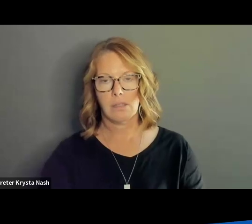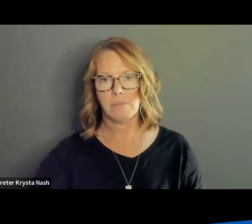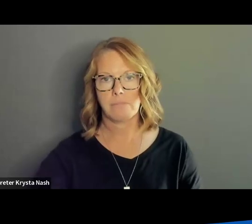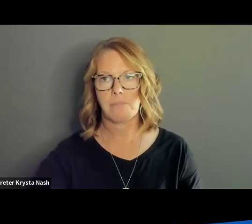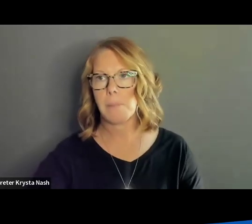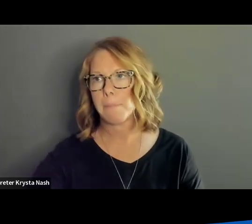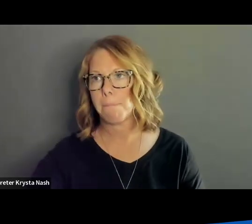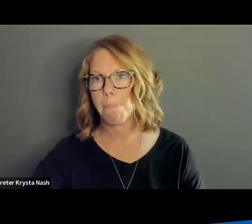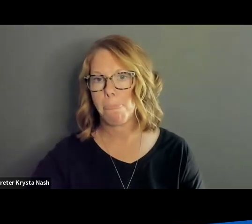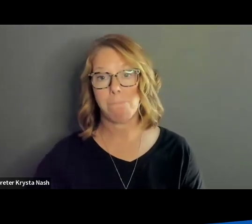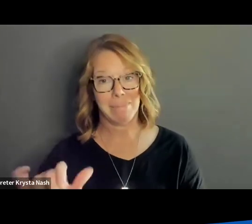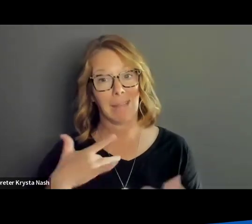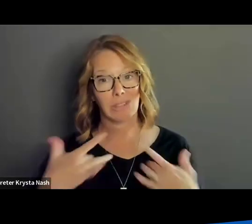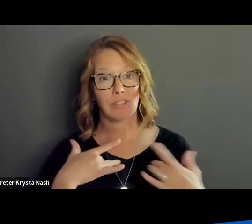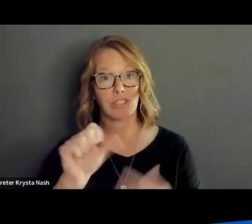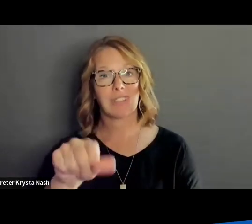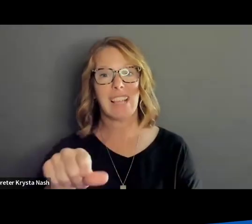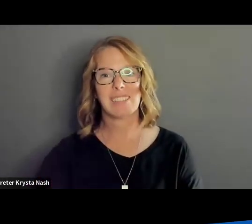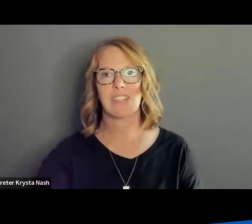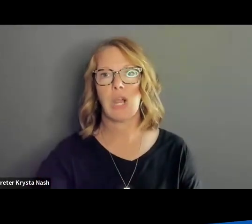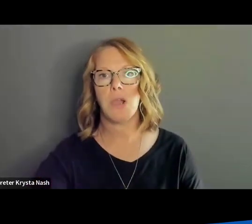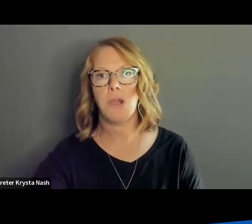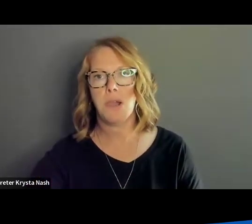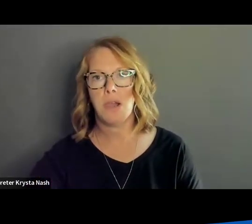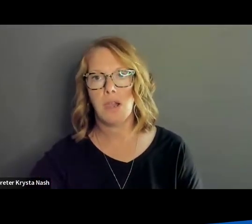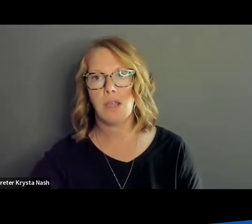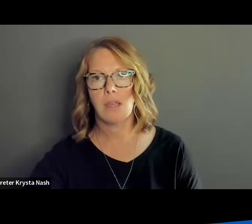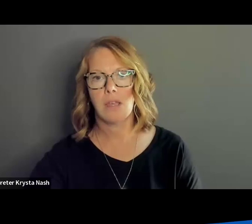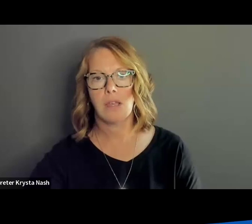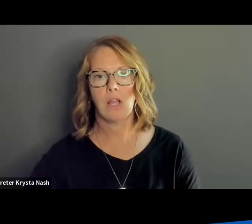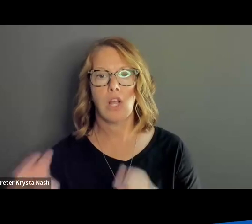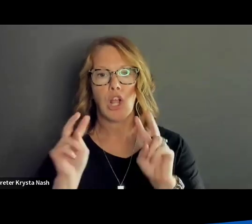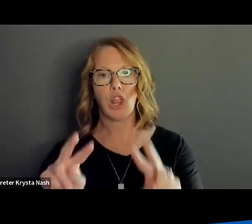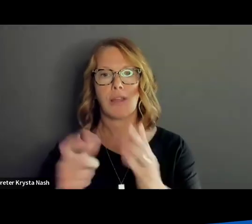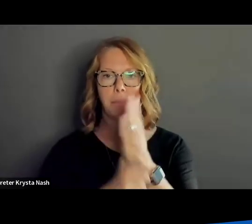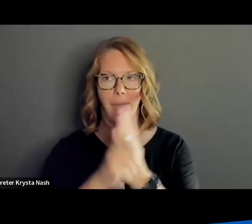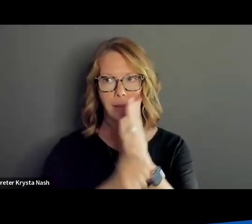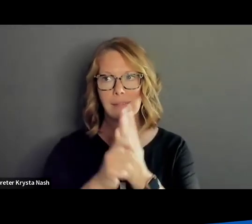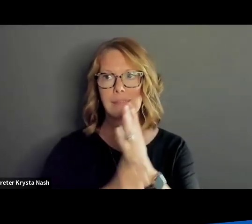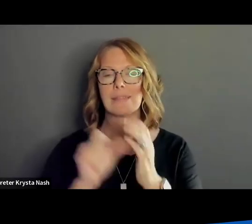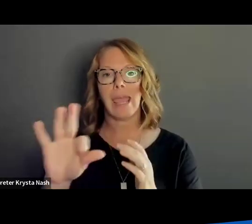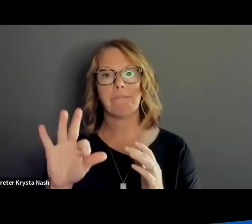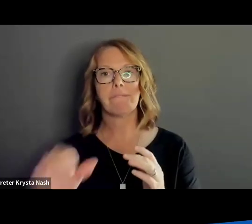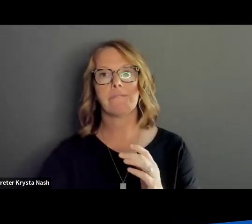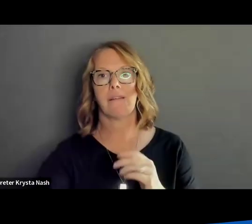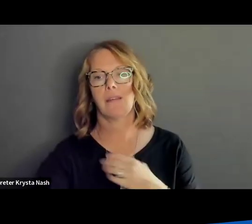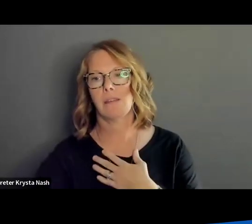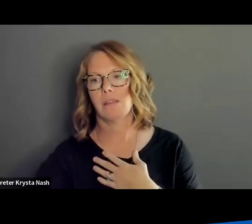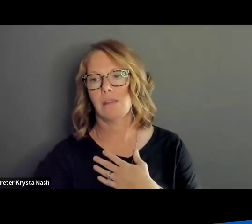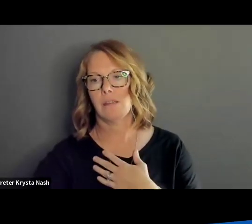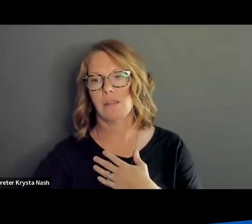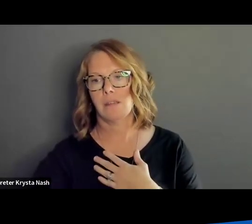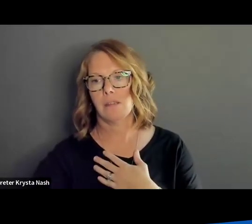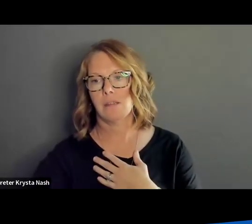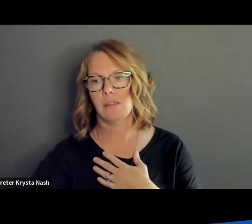Um, so look at the packets. If you are having